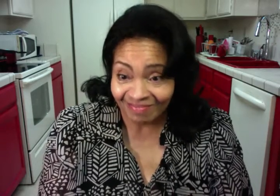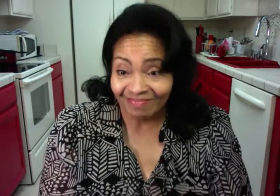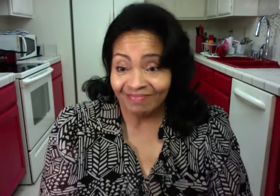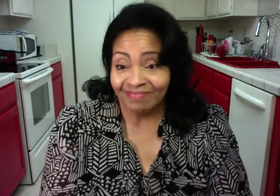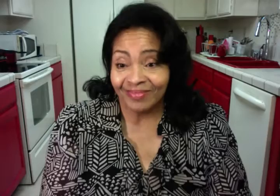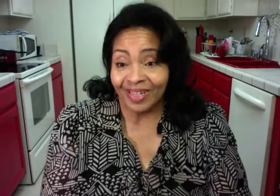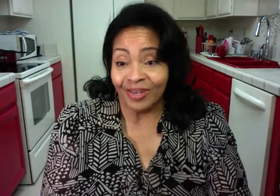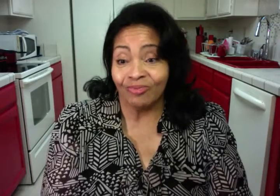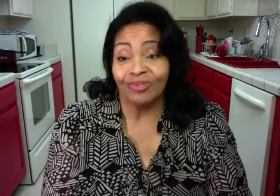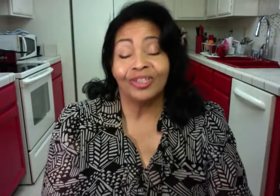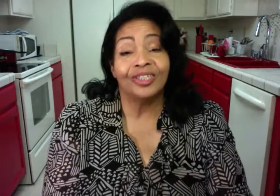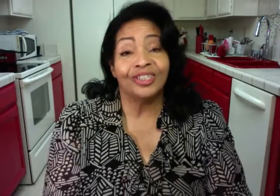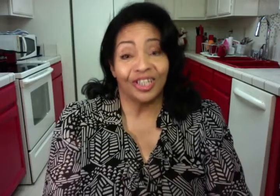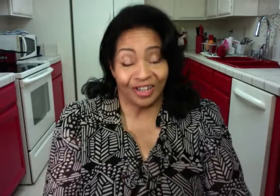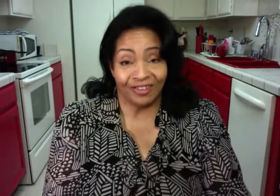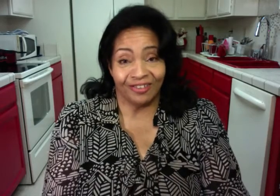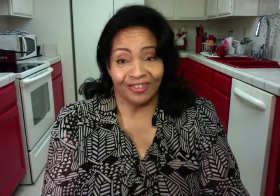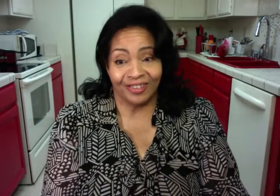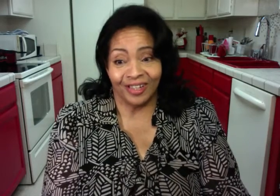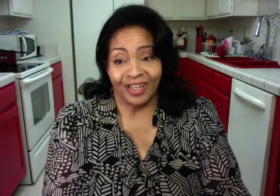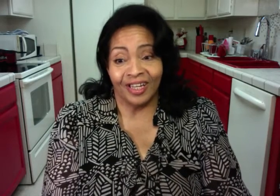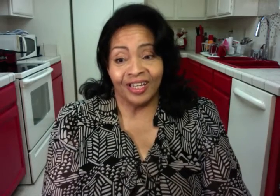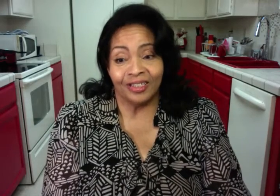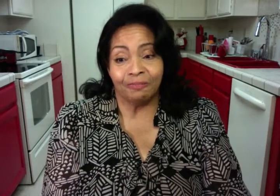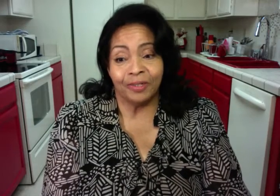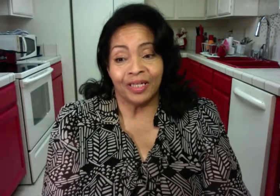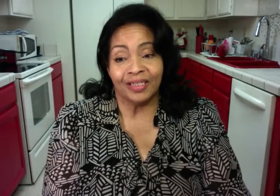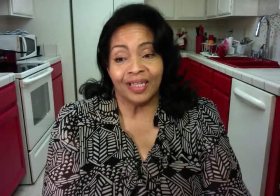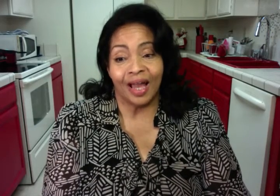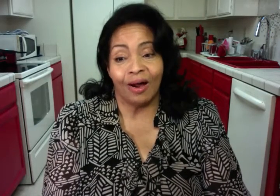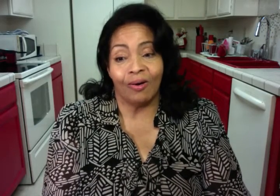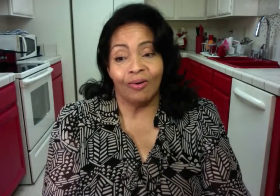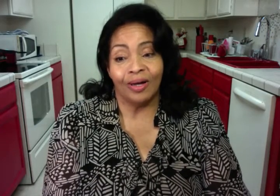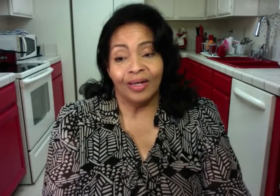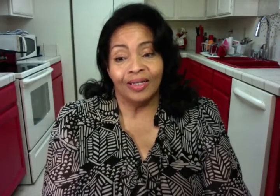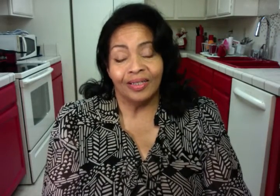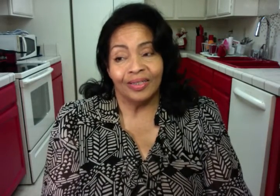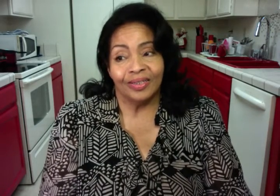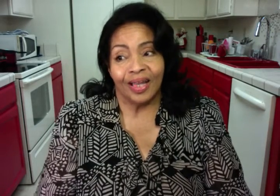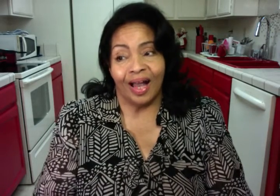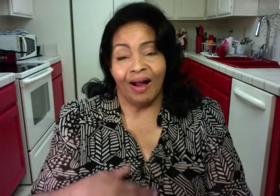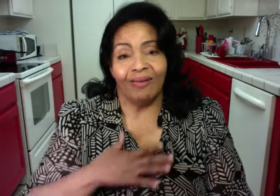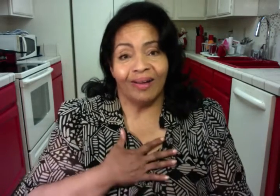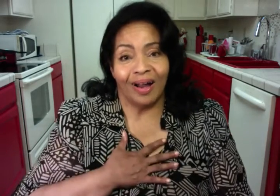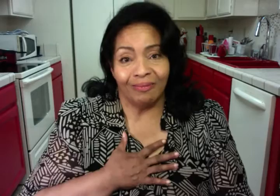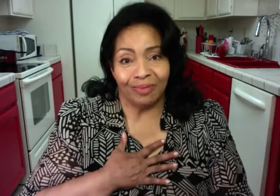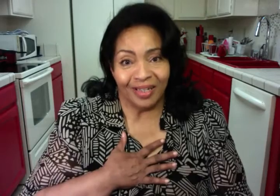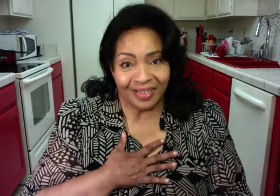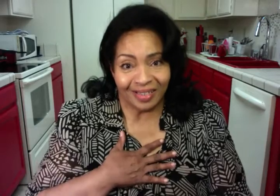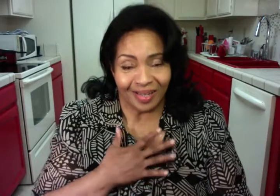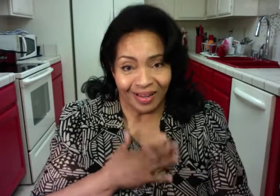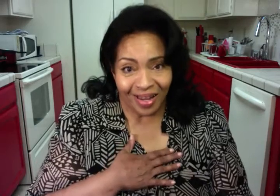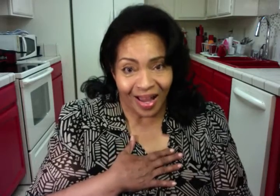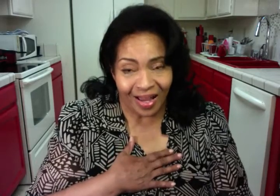It really shares It depicts how How God blesses our lives